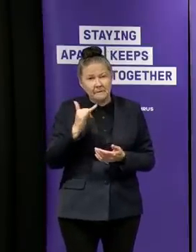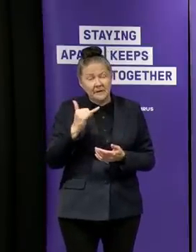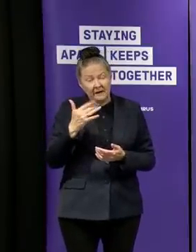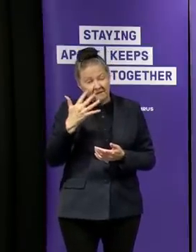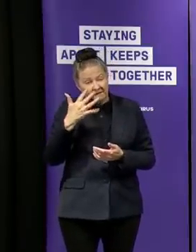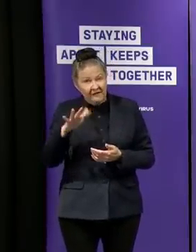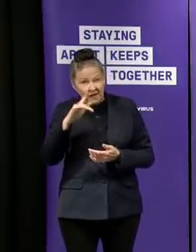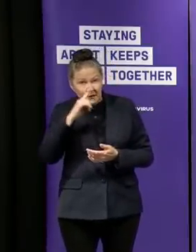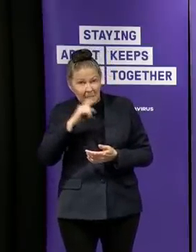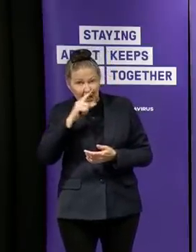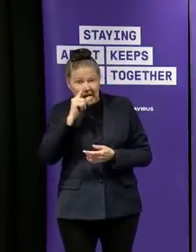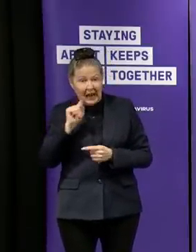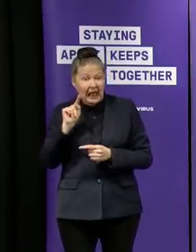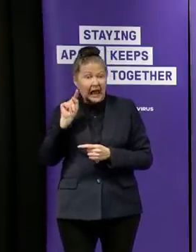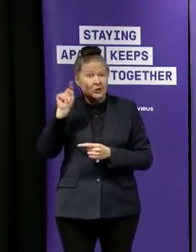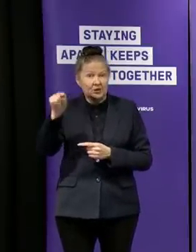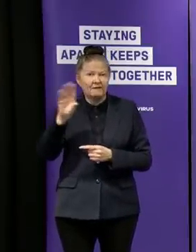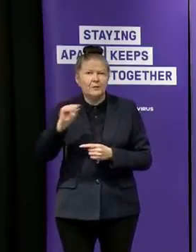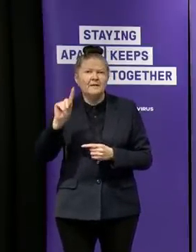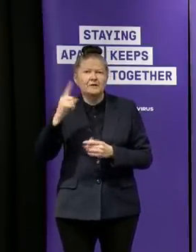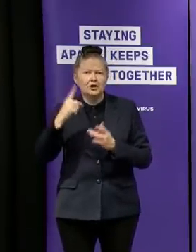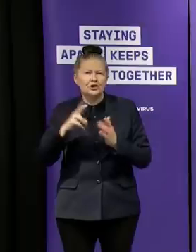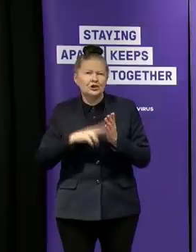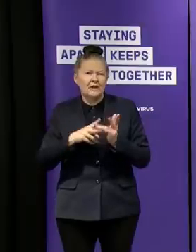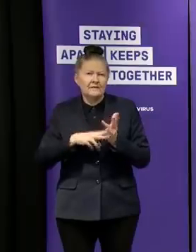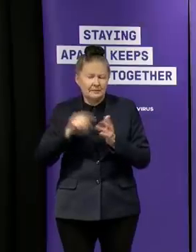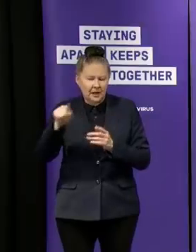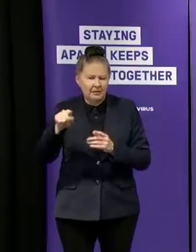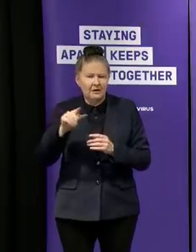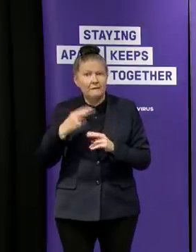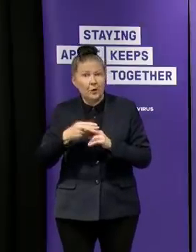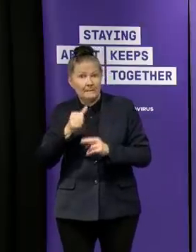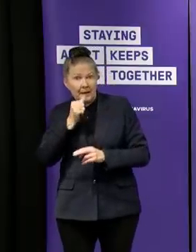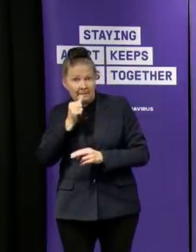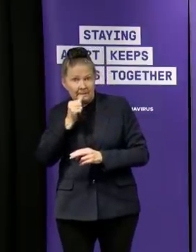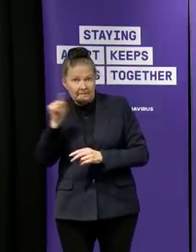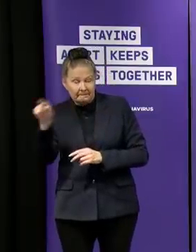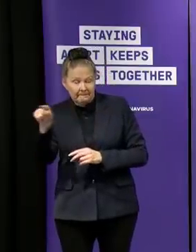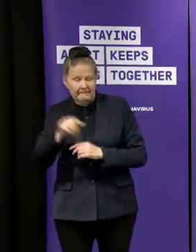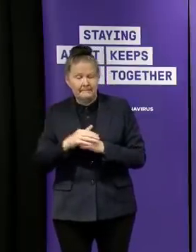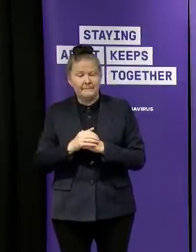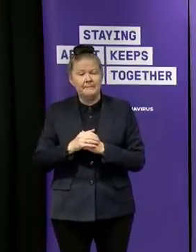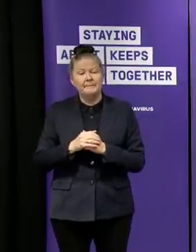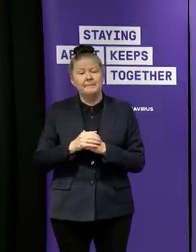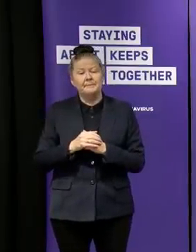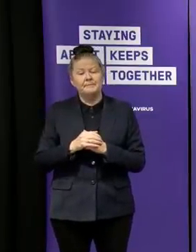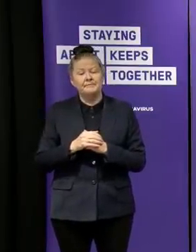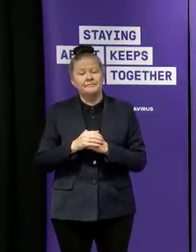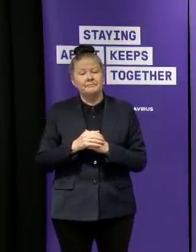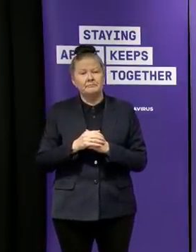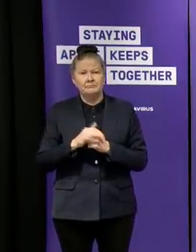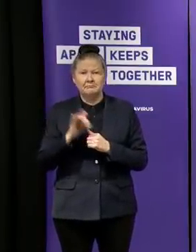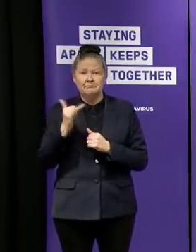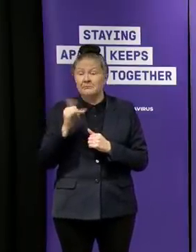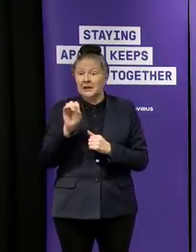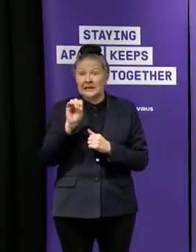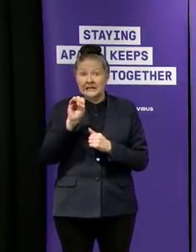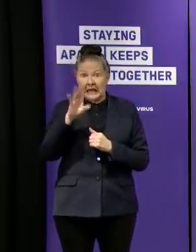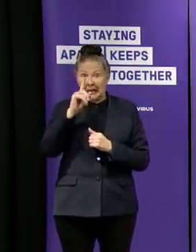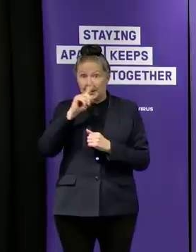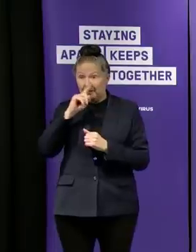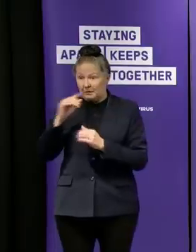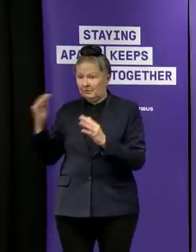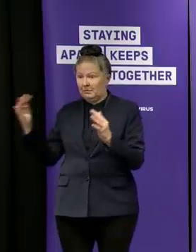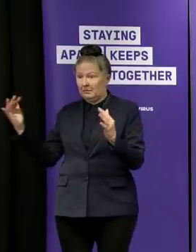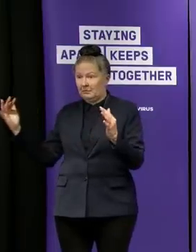2nd outside, potentially at a pub, how does that square if you've got only sort of 10 people outside in a gathering from